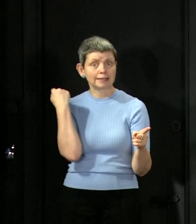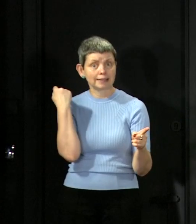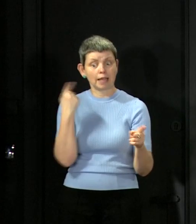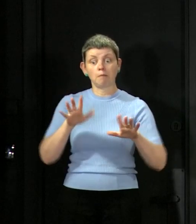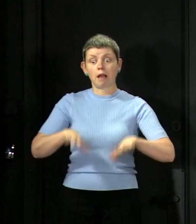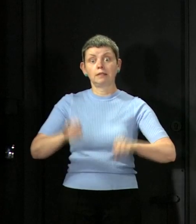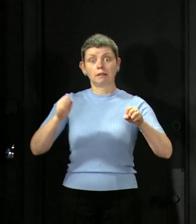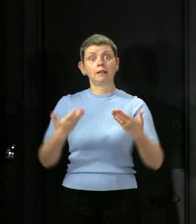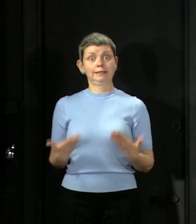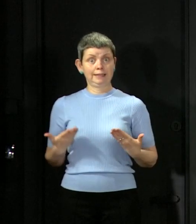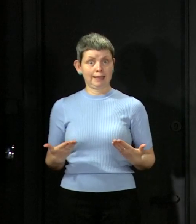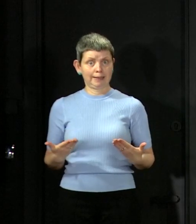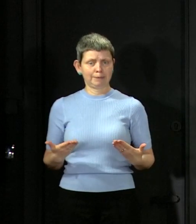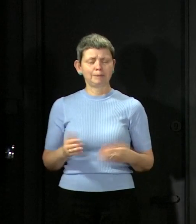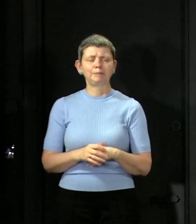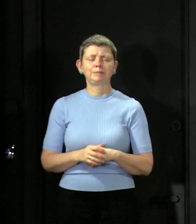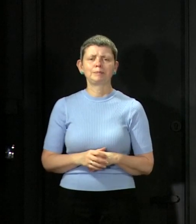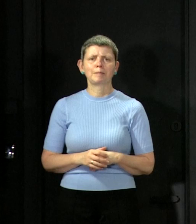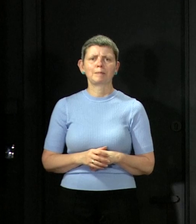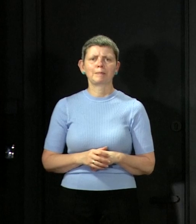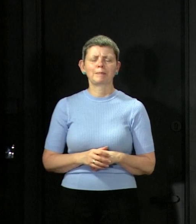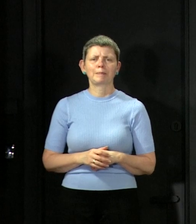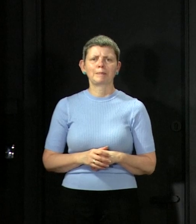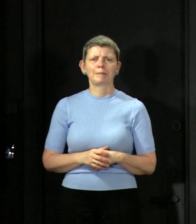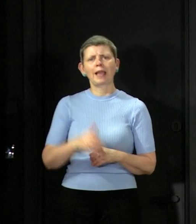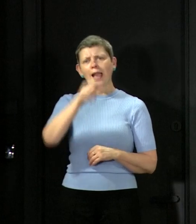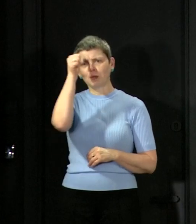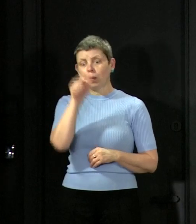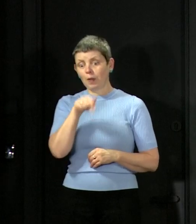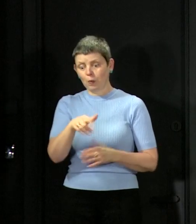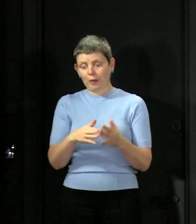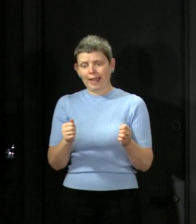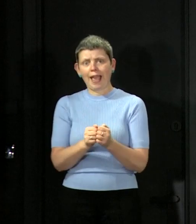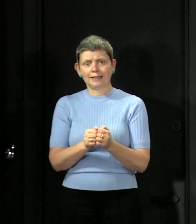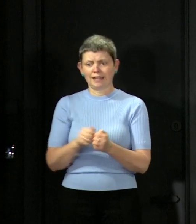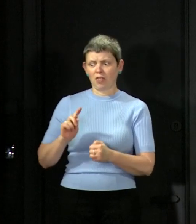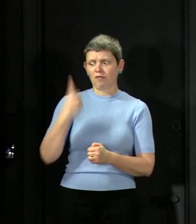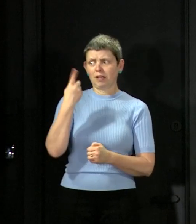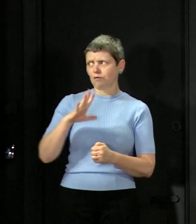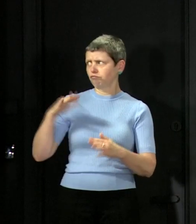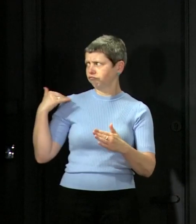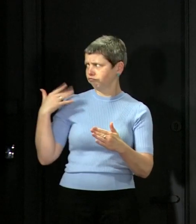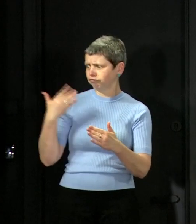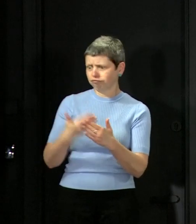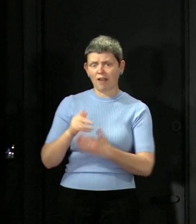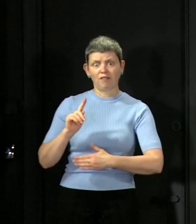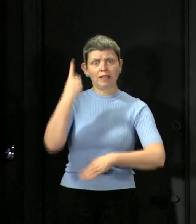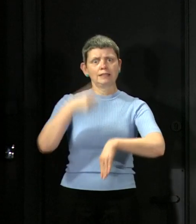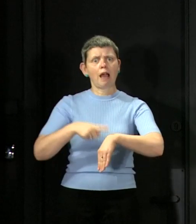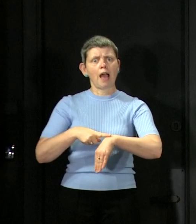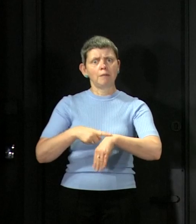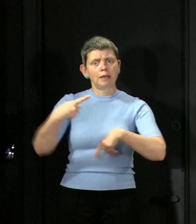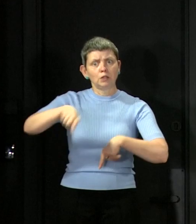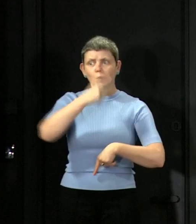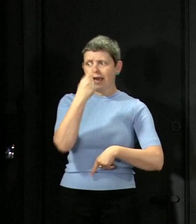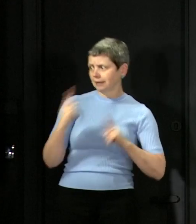effect today. I'm very conscious that this weekend will be the first in quite some time that people will be able